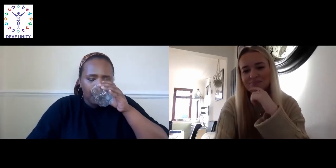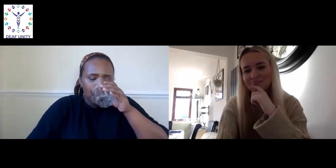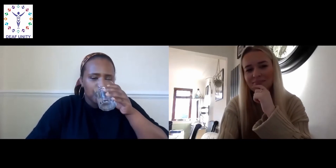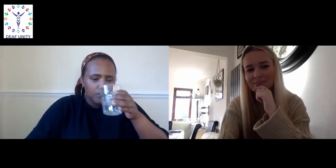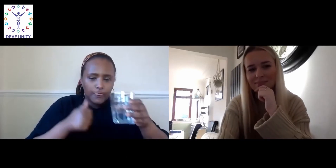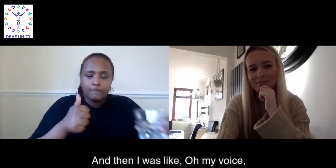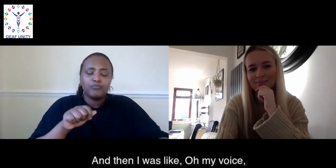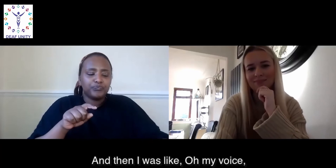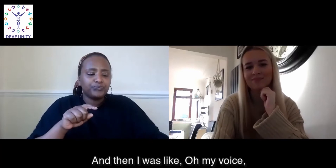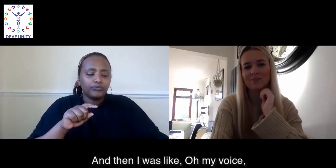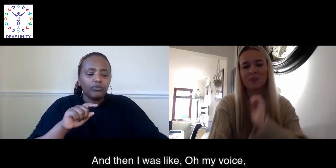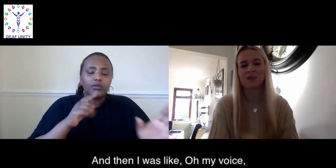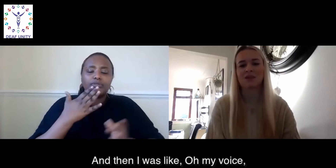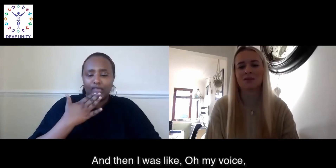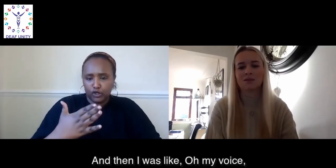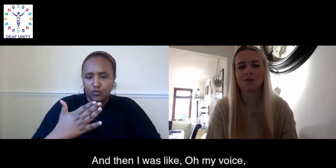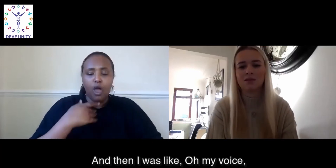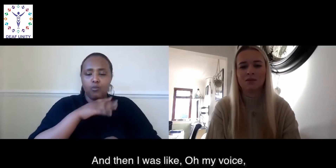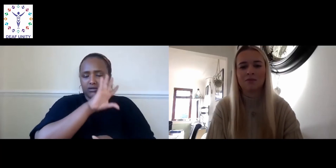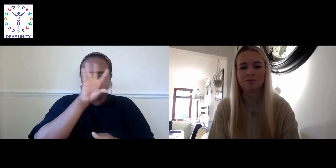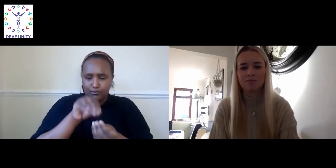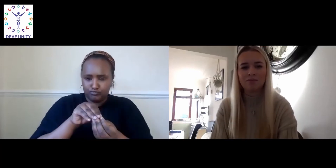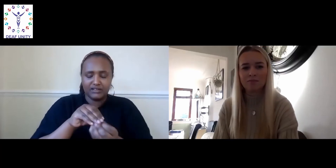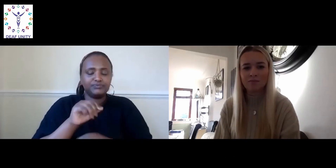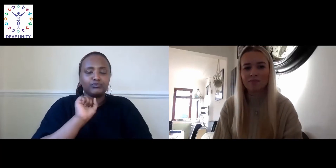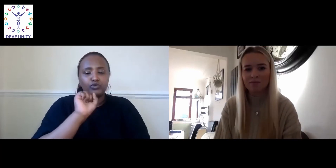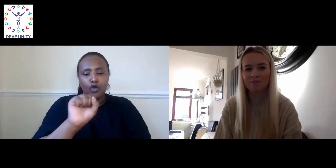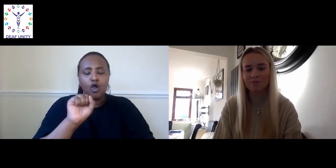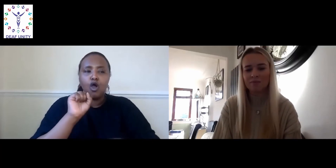and then I was like, oh, my voice, the world will hear my voice for the first time. It was really scary.